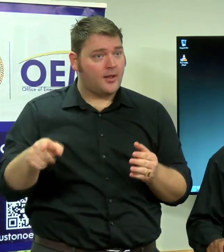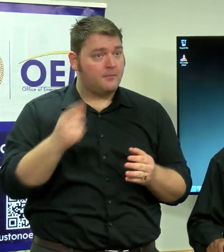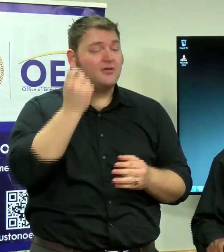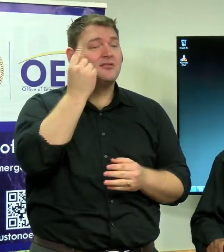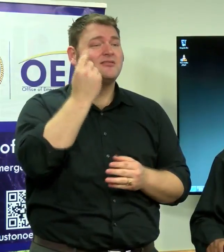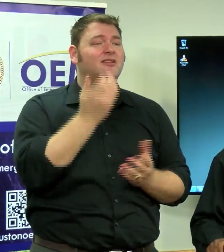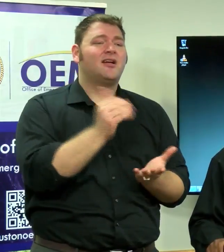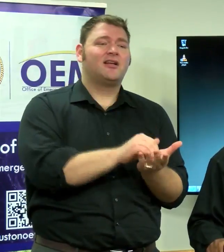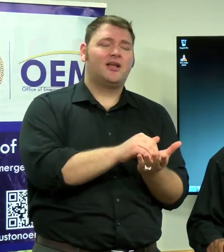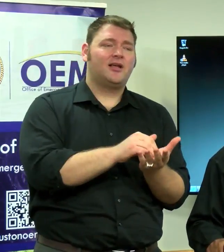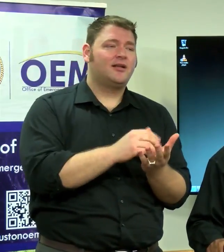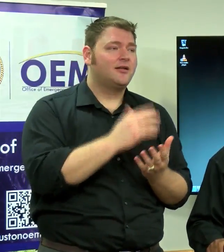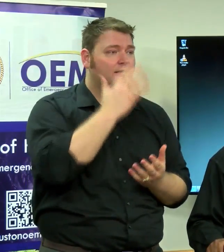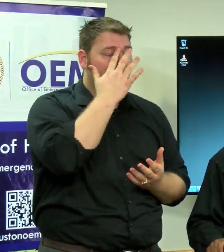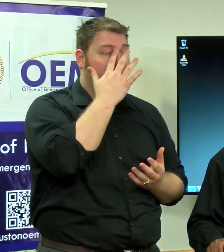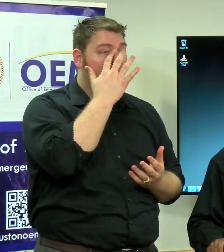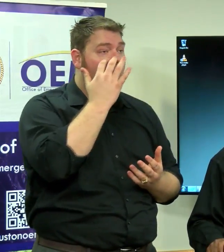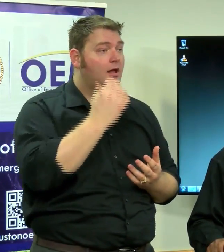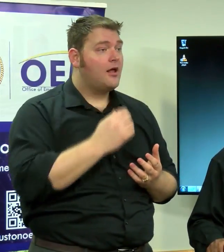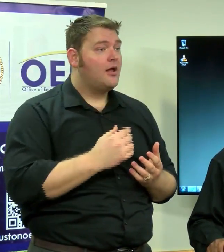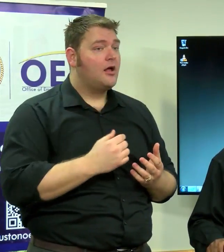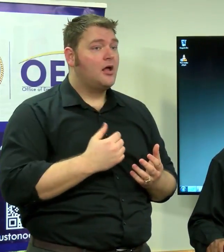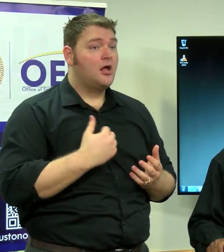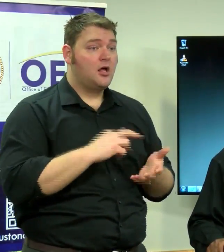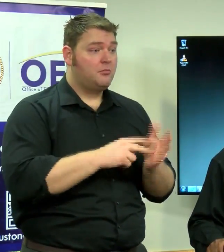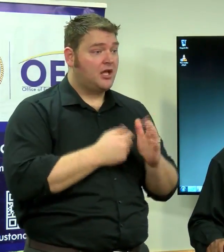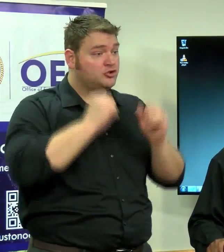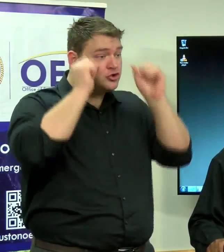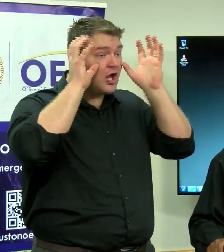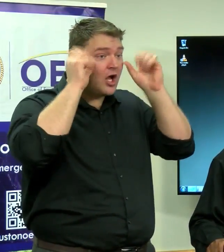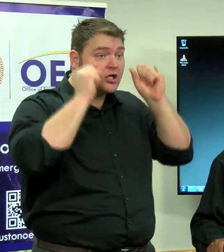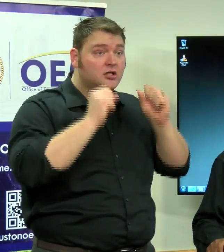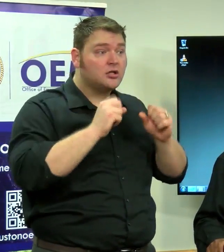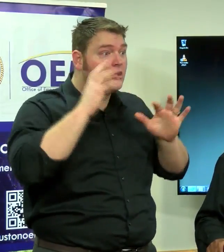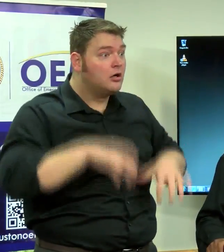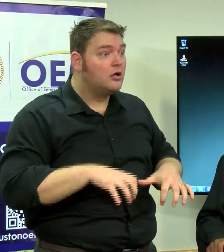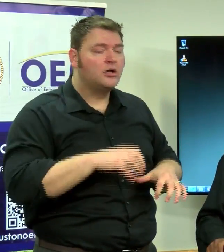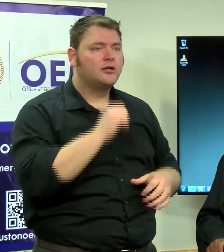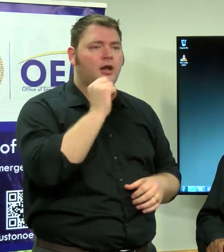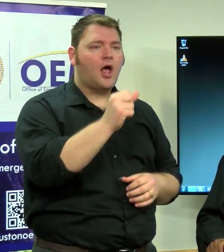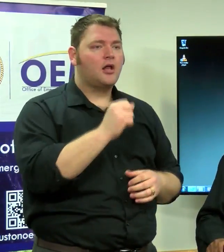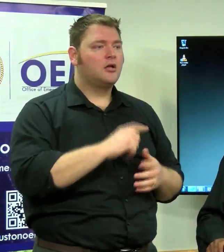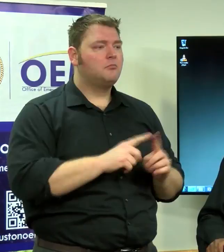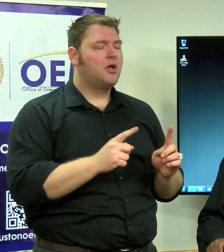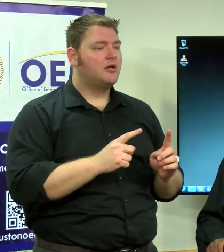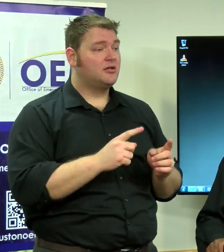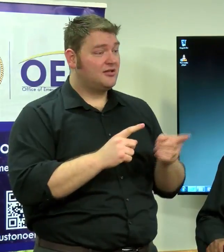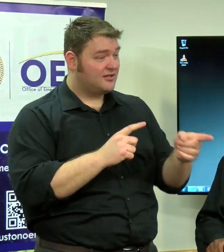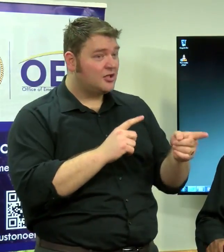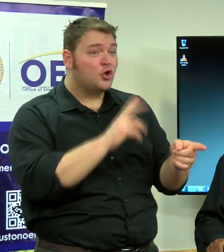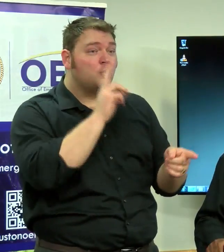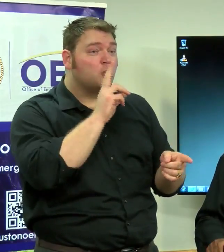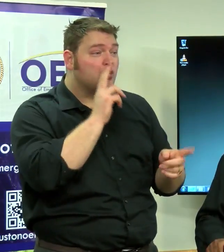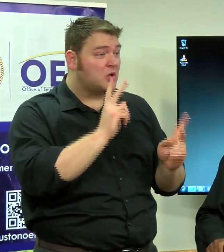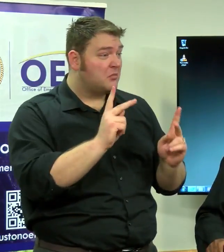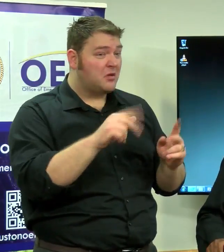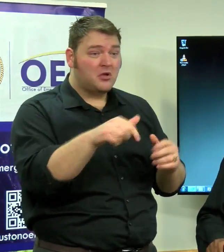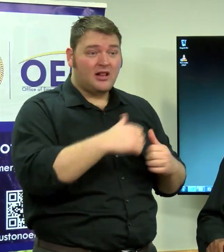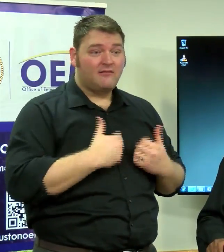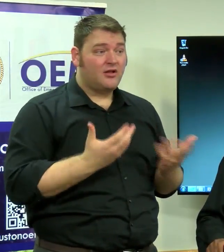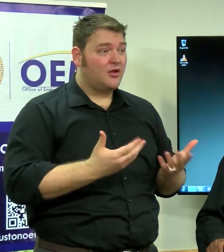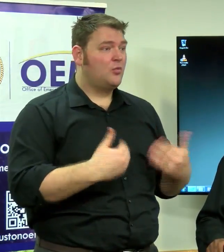and I'm not going to say I'm amazed by Houstonians, but in many ways I'm amazed by how Houstonians can go that extra step.